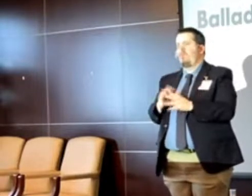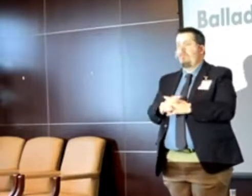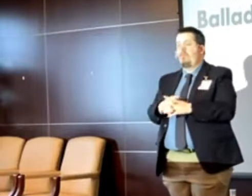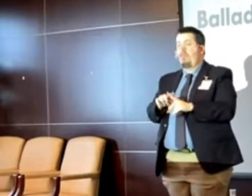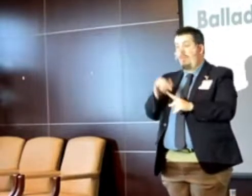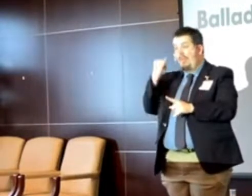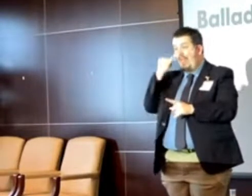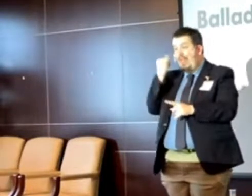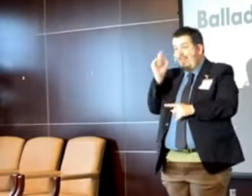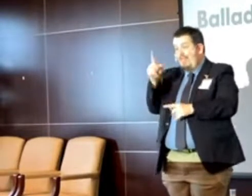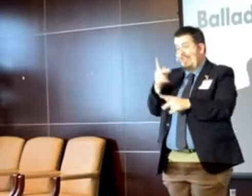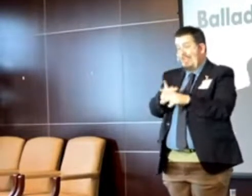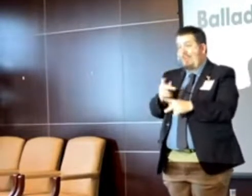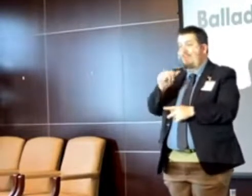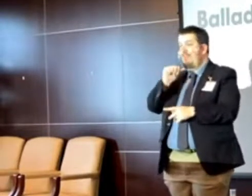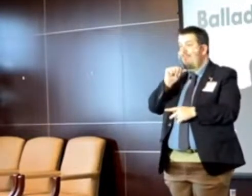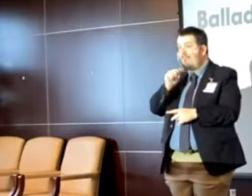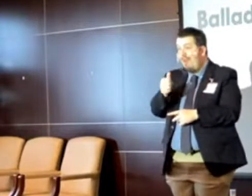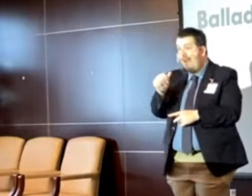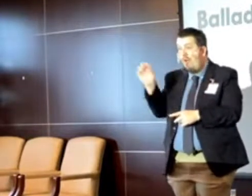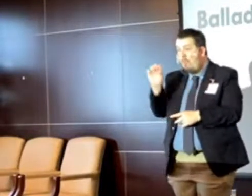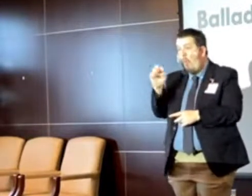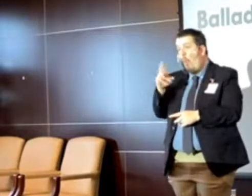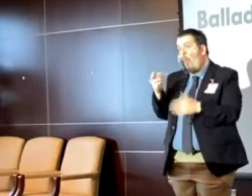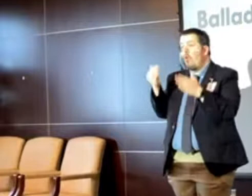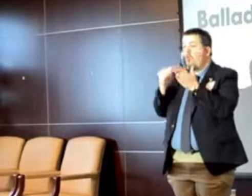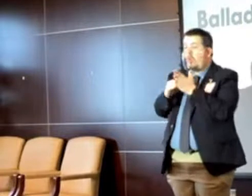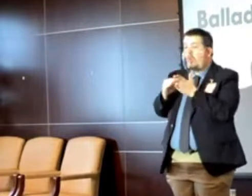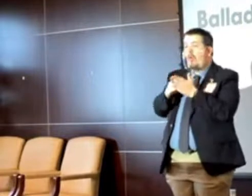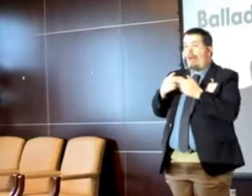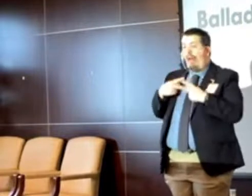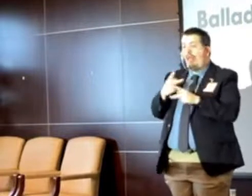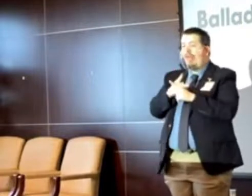If you're seeking care for non-emergent or routine healthcare needs,